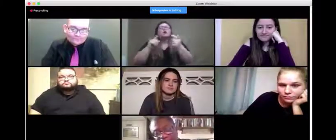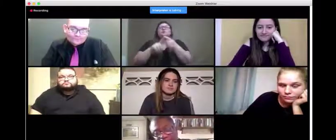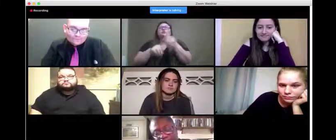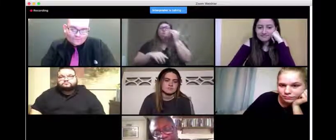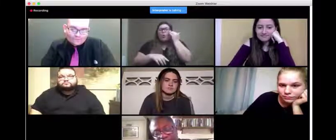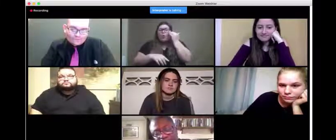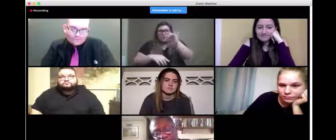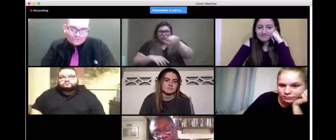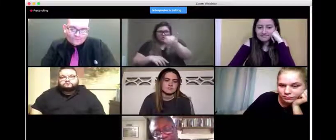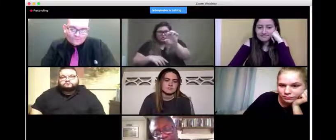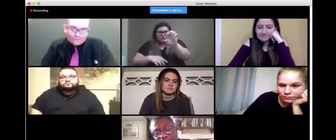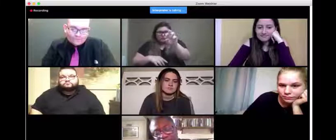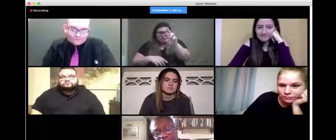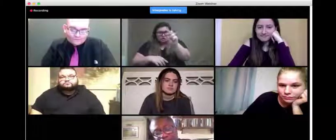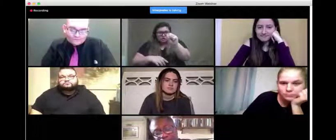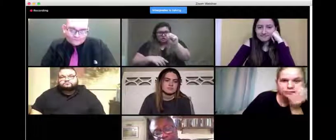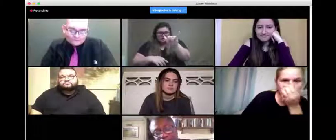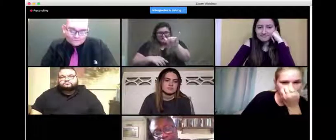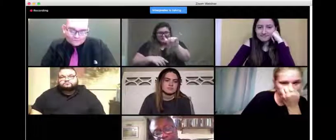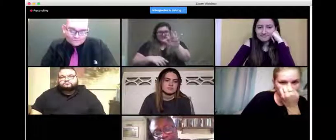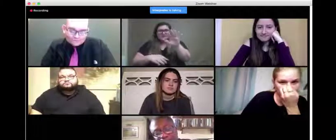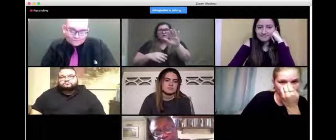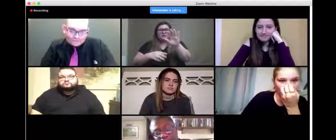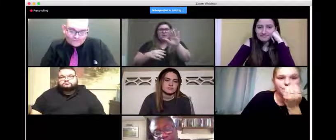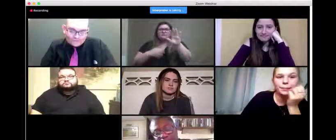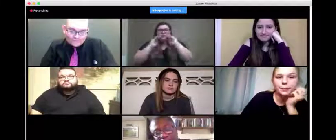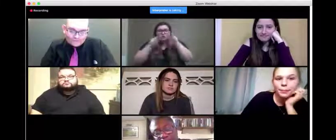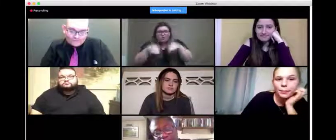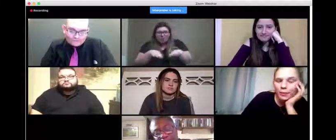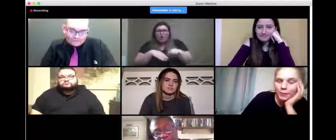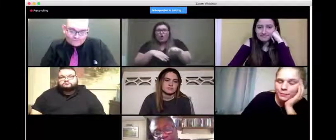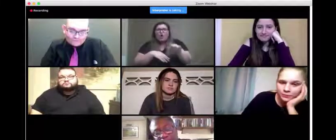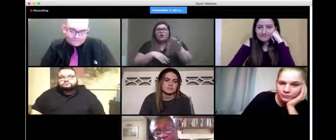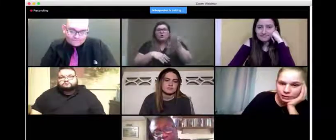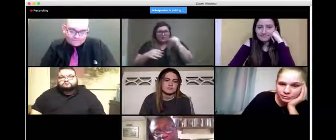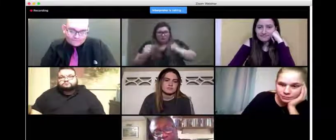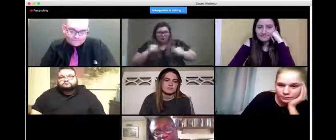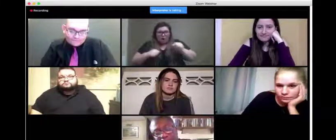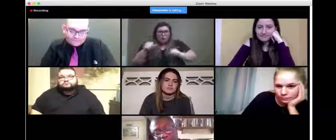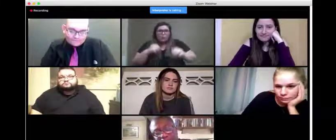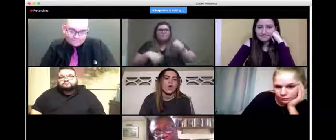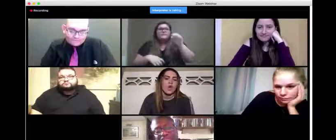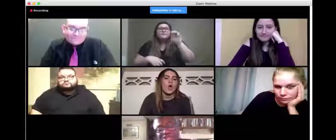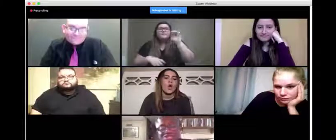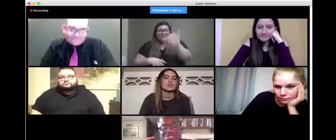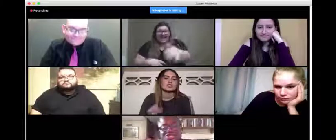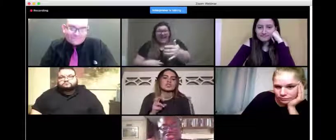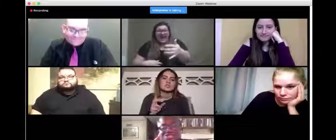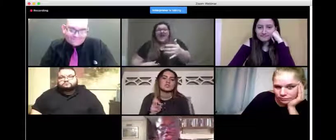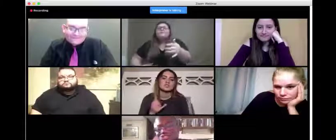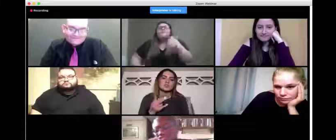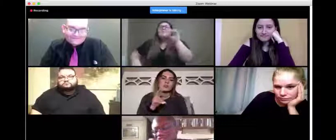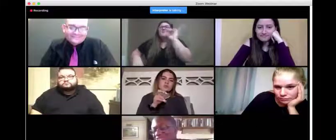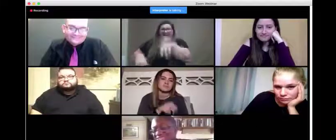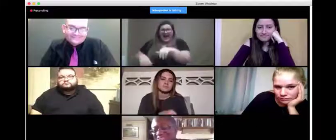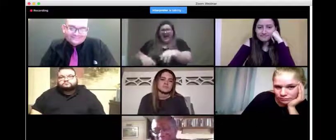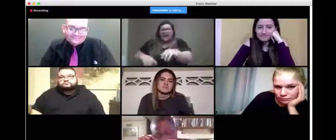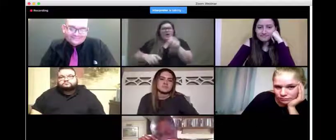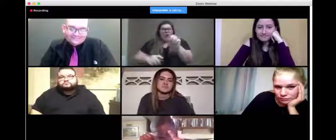but Jersey Shores, like that show, that, okay, like that, I'm from New Jersey, so of course New Jersey is